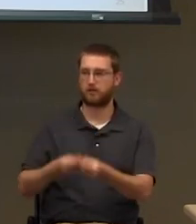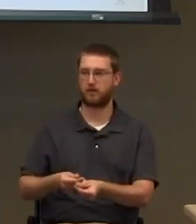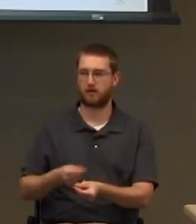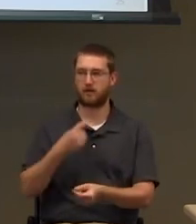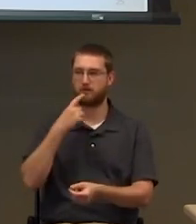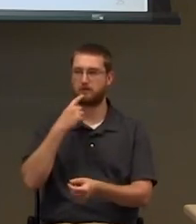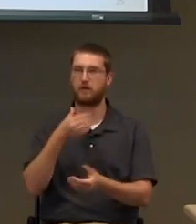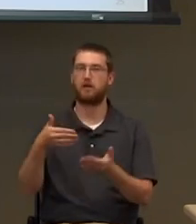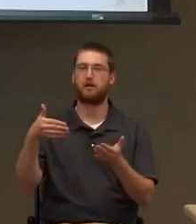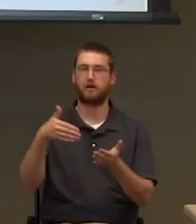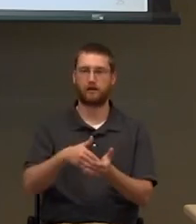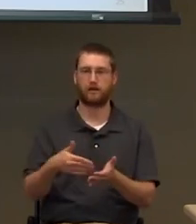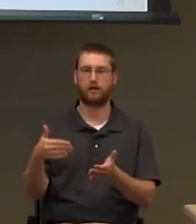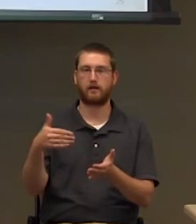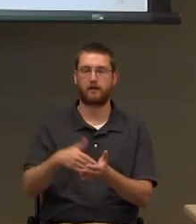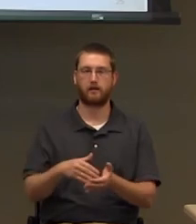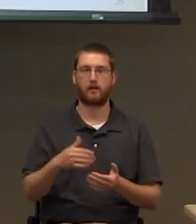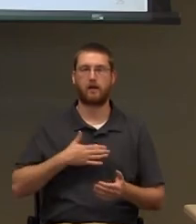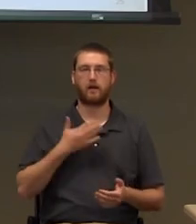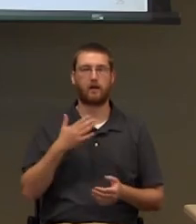happy to repeat it to make sure everybody hears,